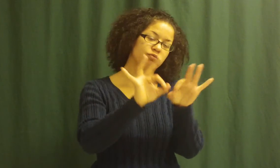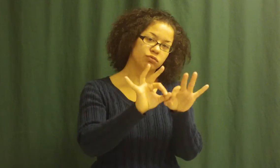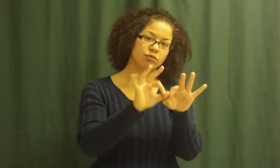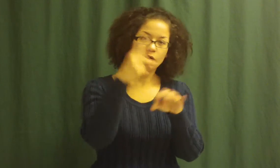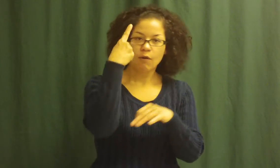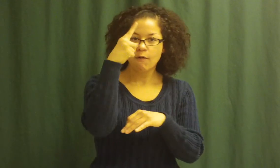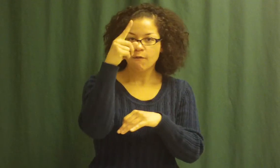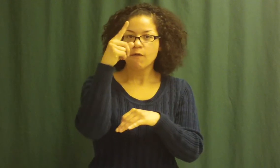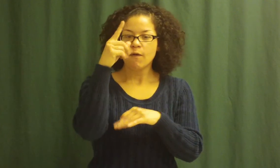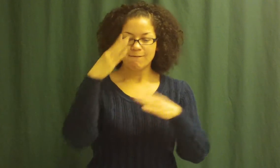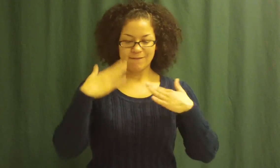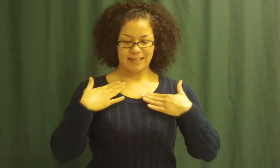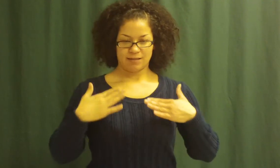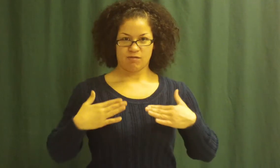today's United States.